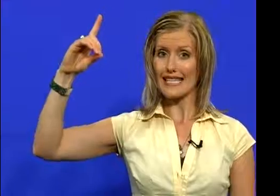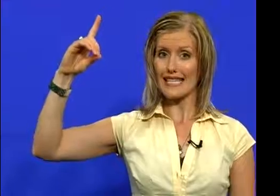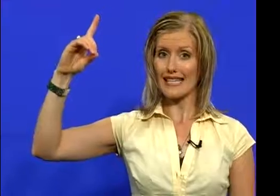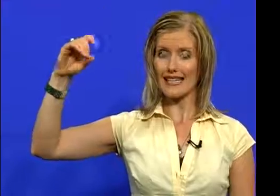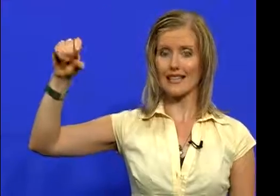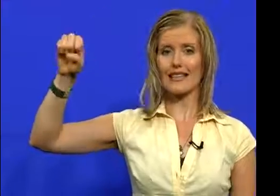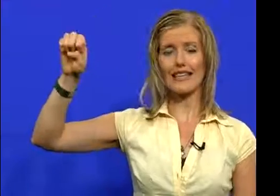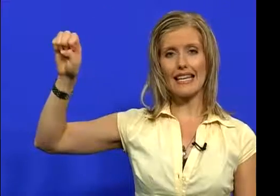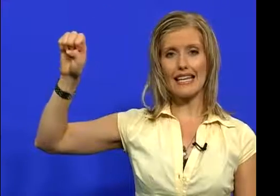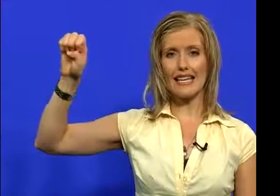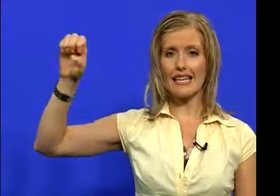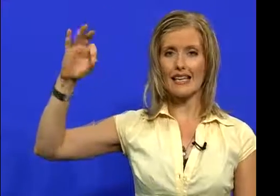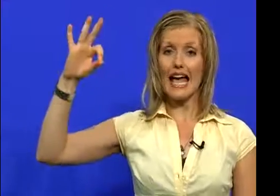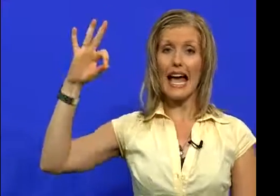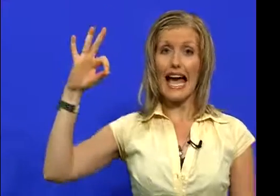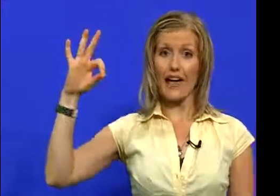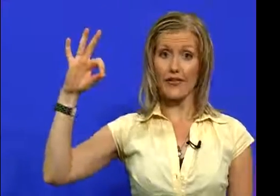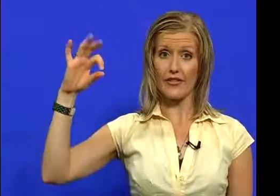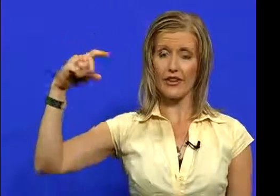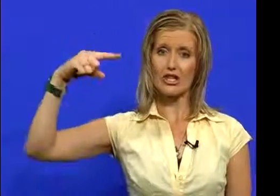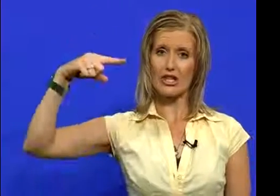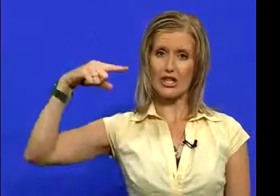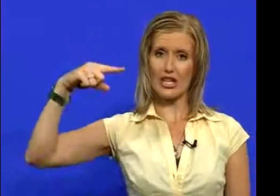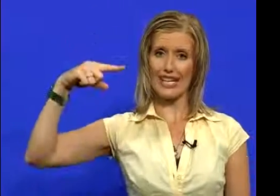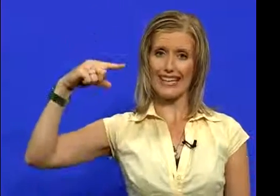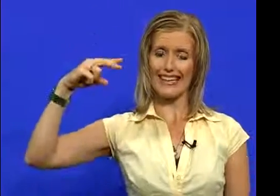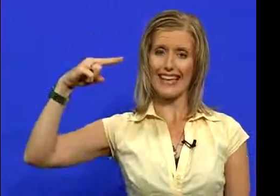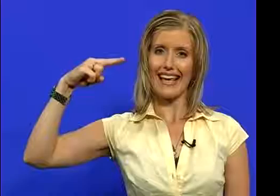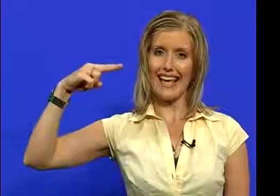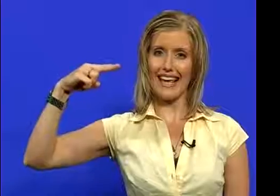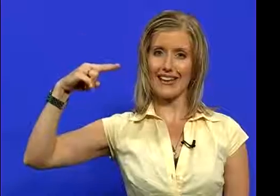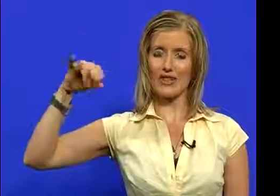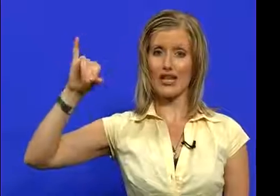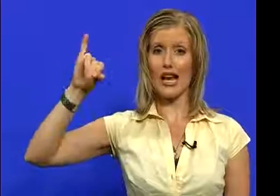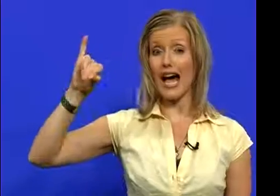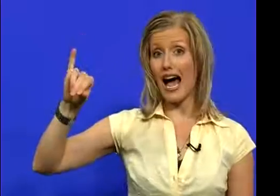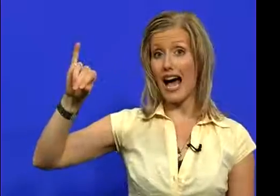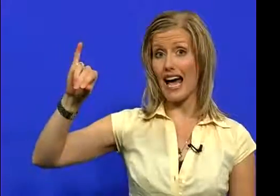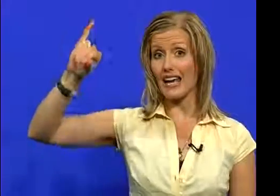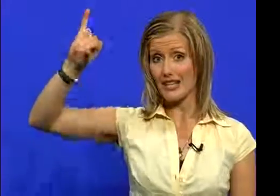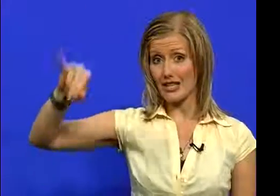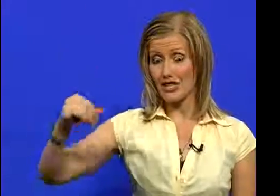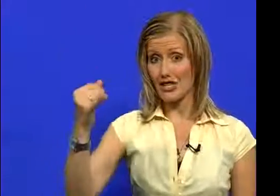D, E, F, G, H, I,